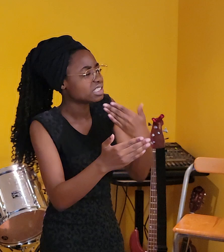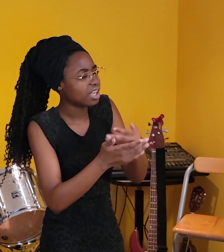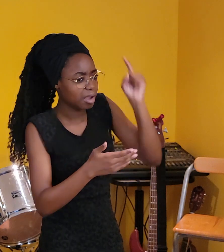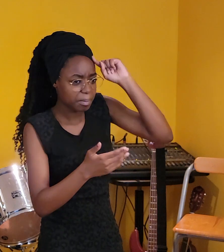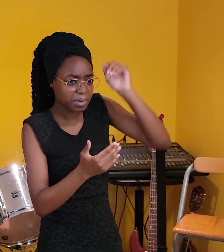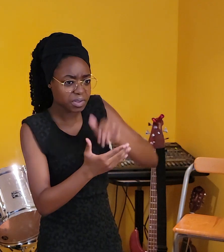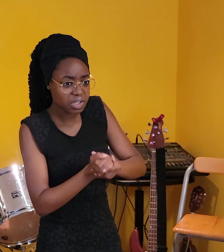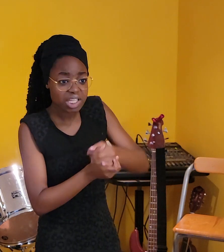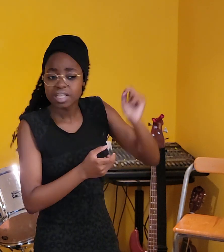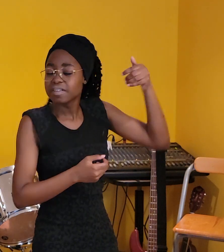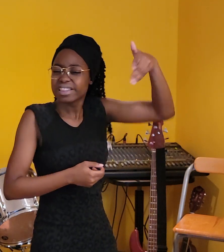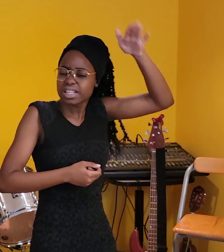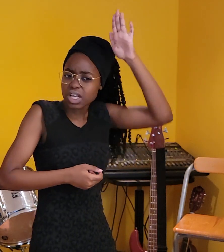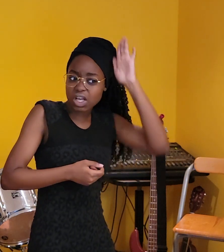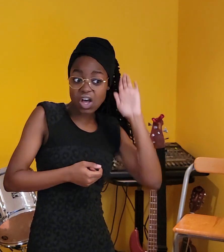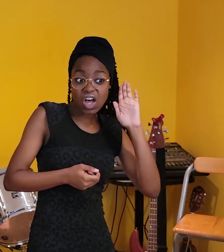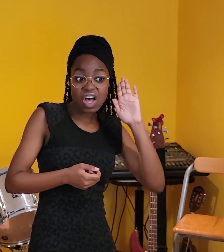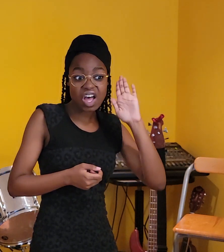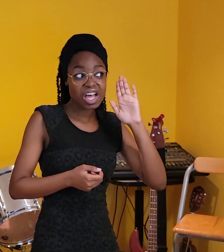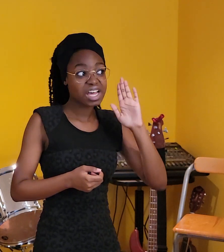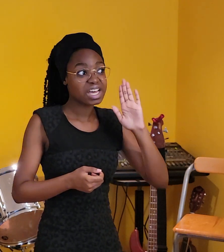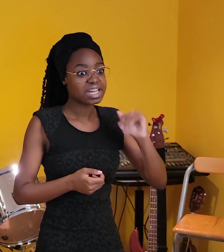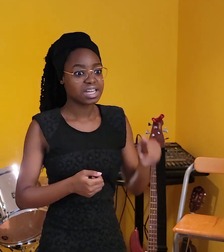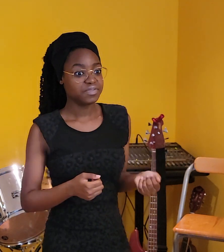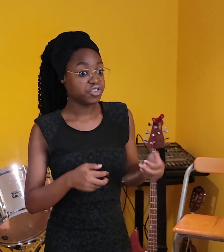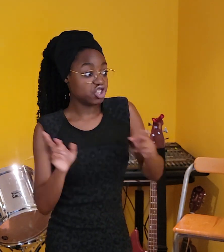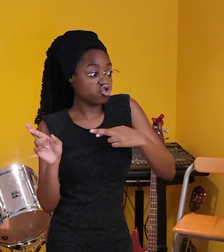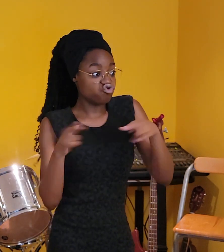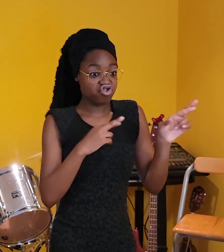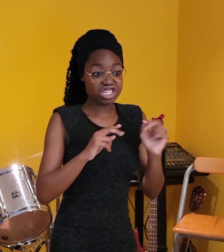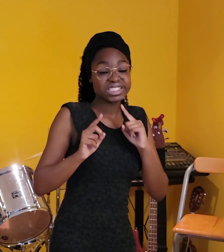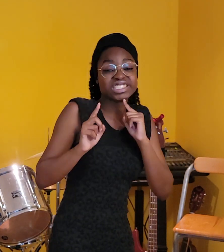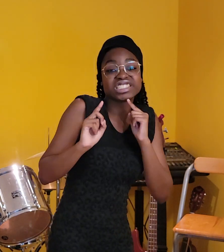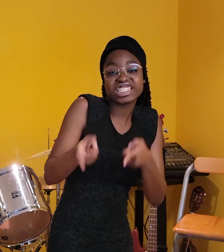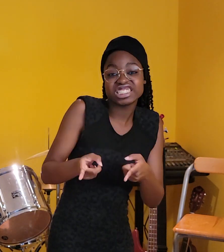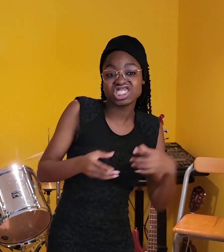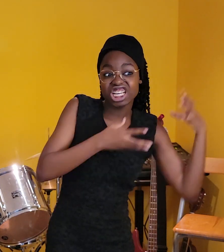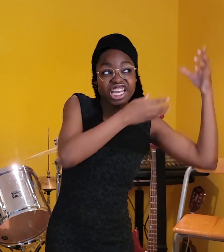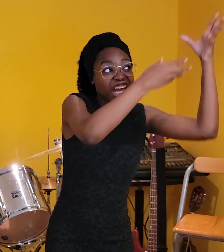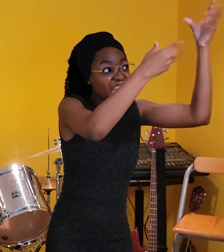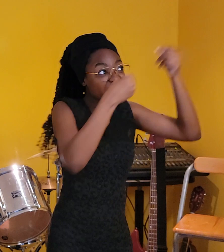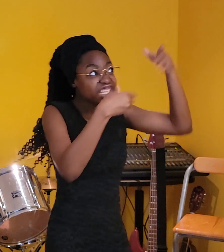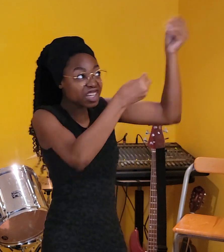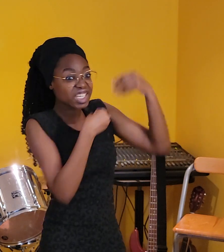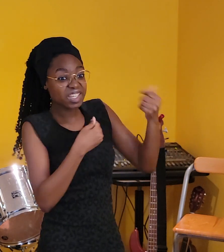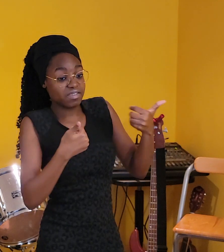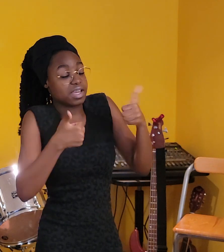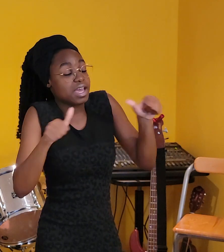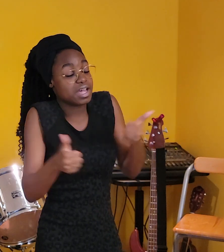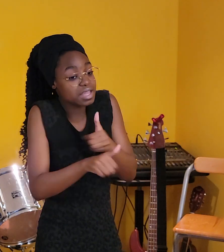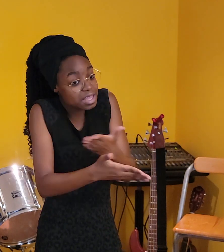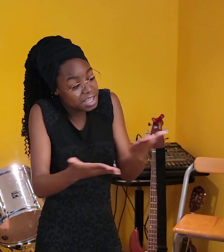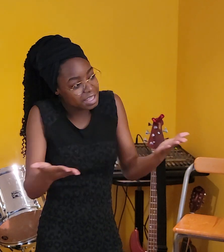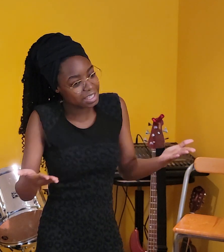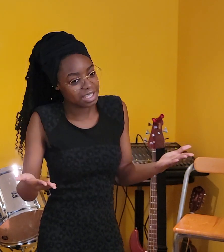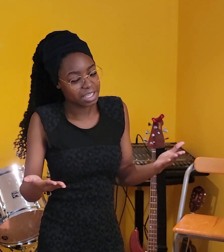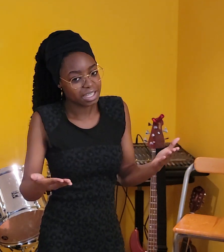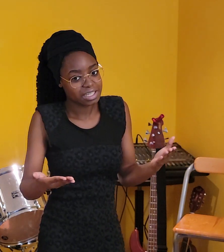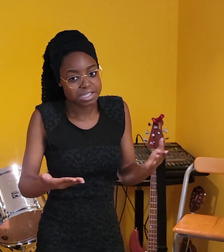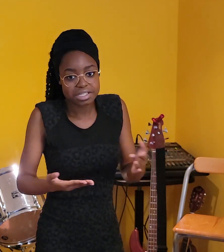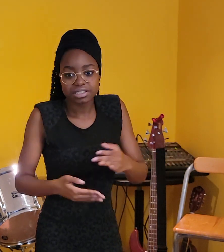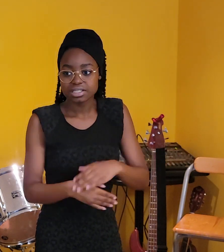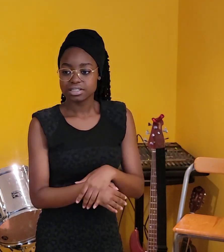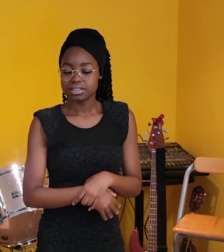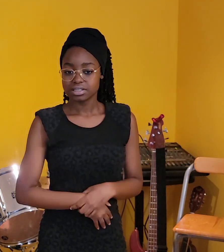who's standing by at their beck and call, ready to answer and give them anything they ask. So you see